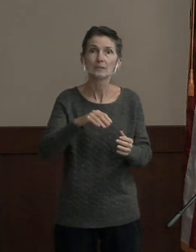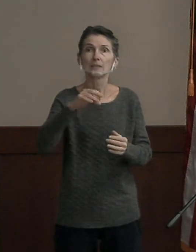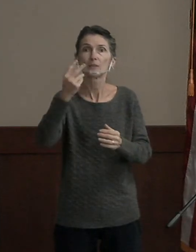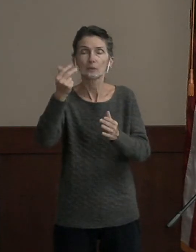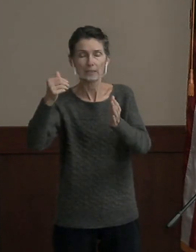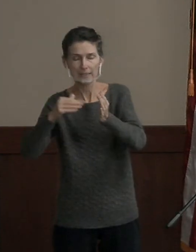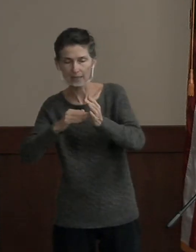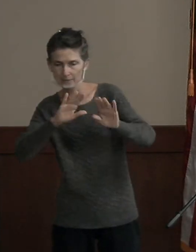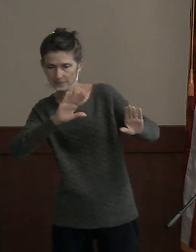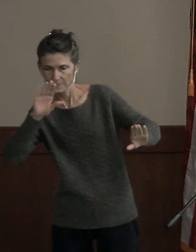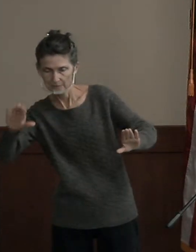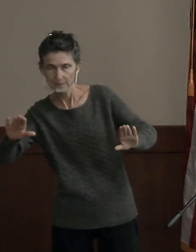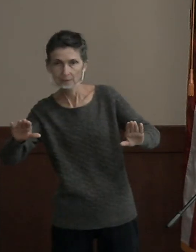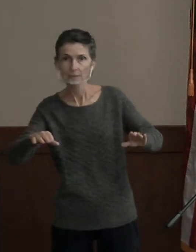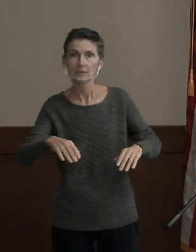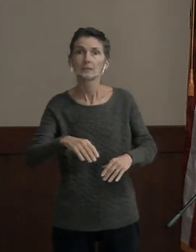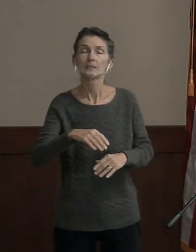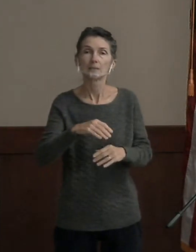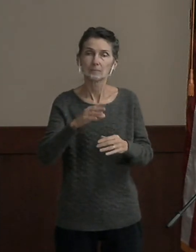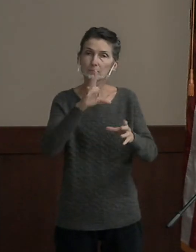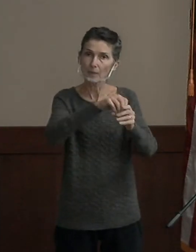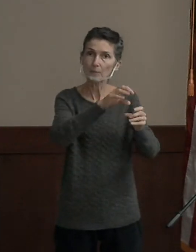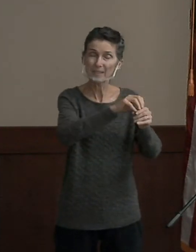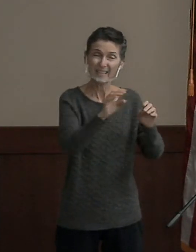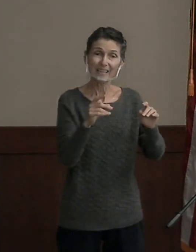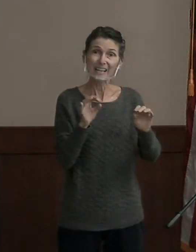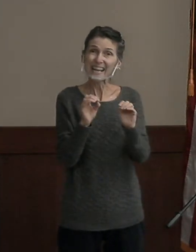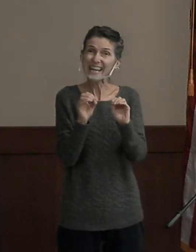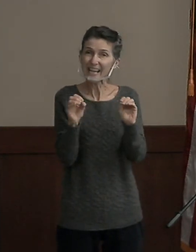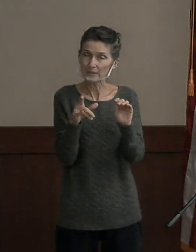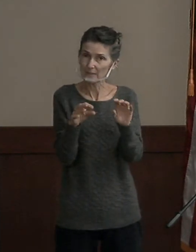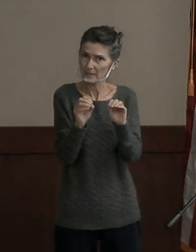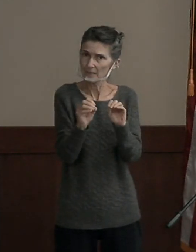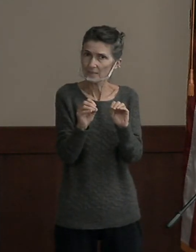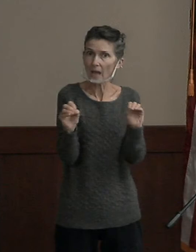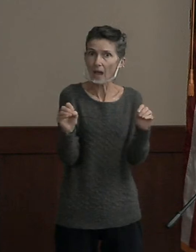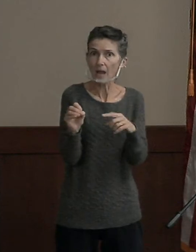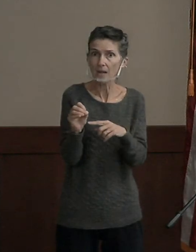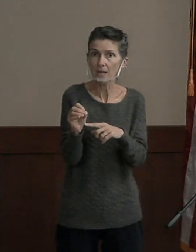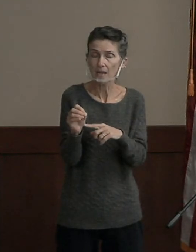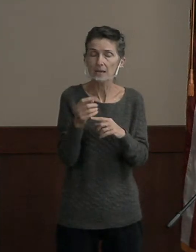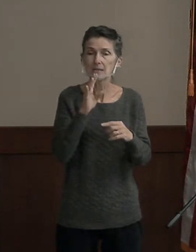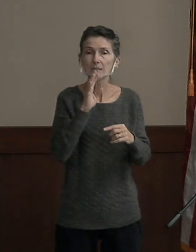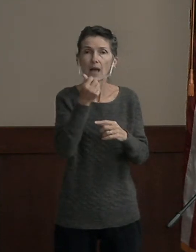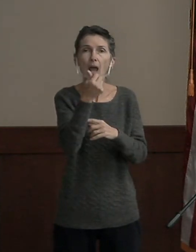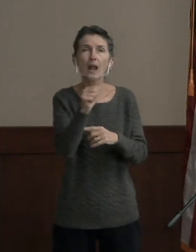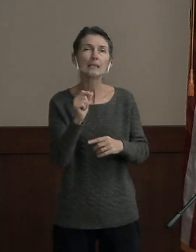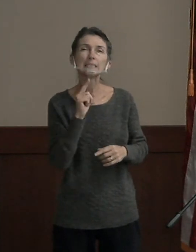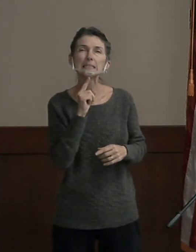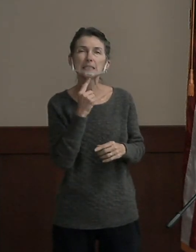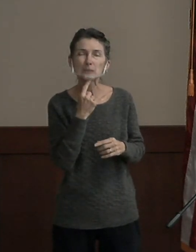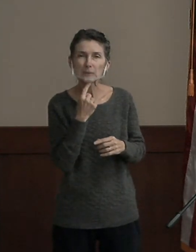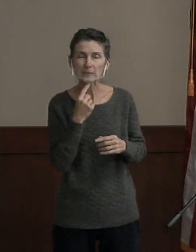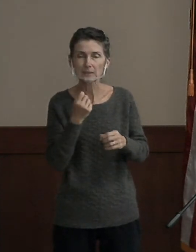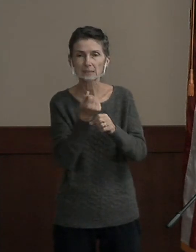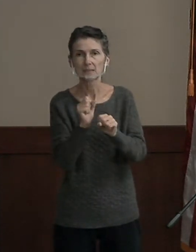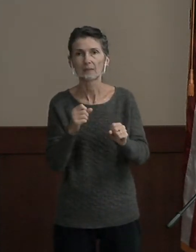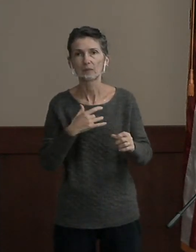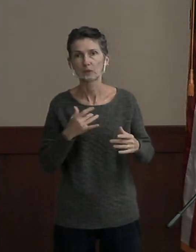respectively, and none, I repeat none, of those individuals reported any serious safety